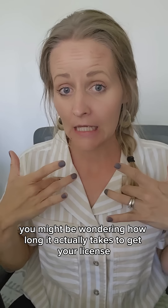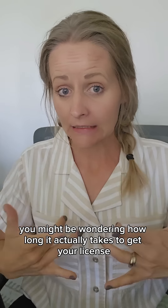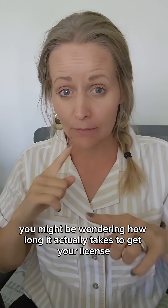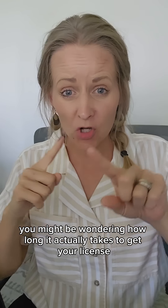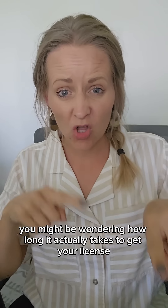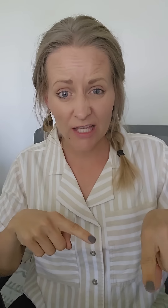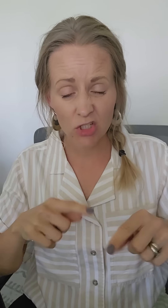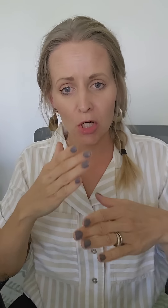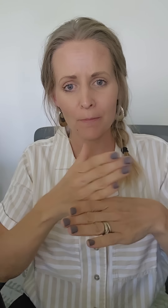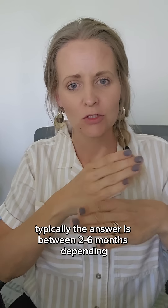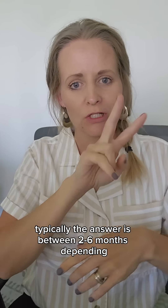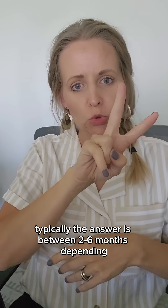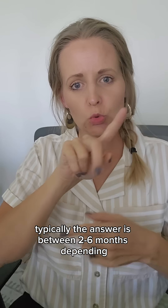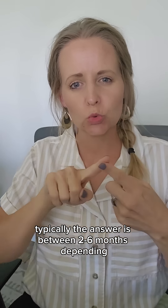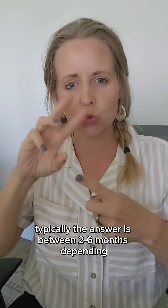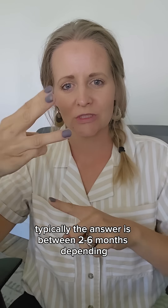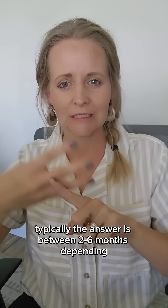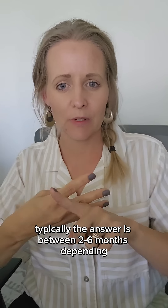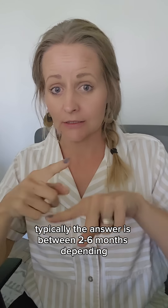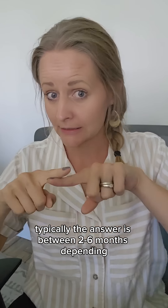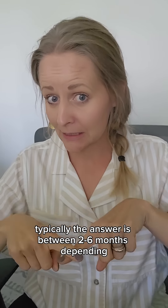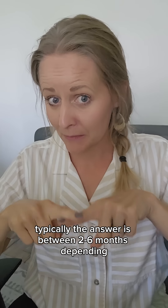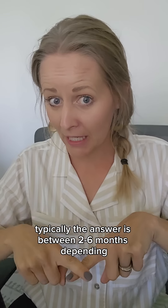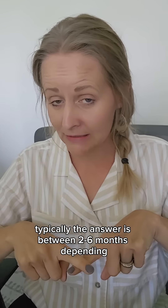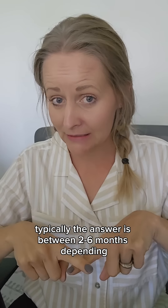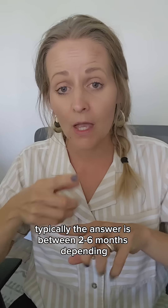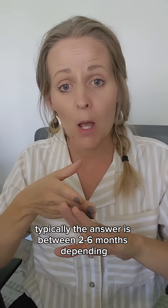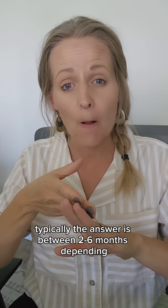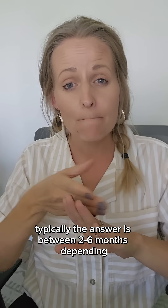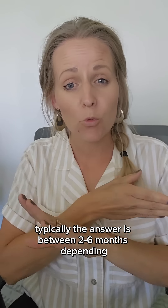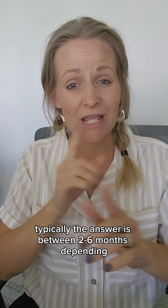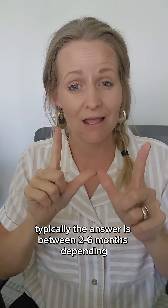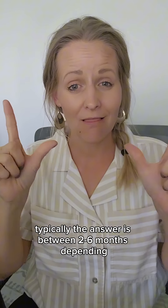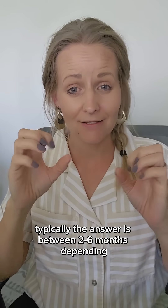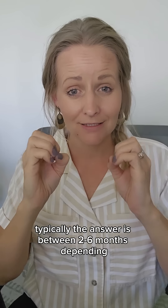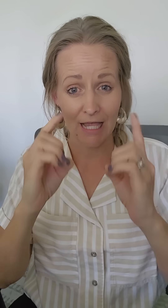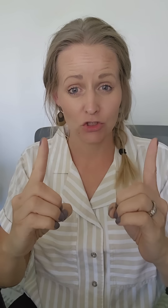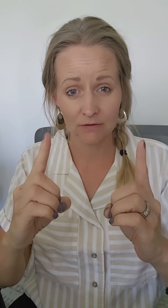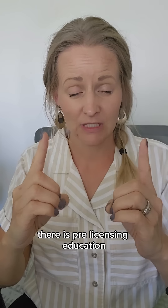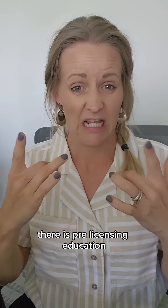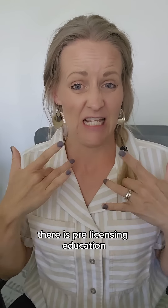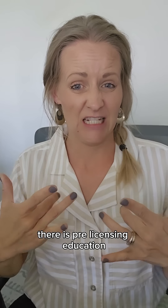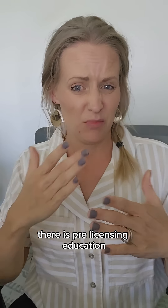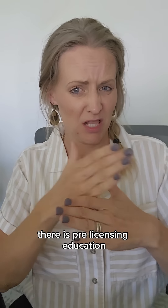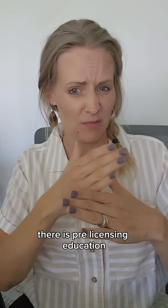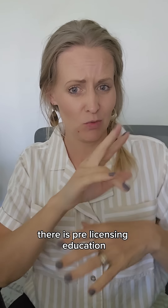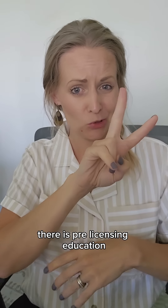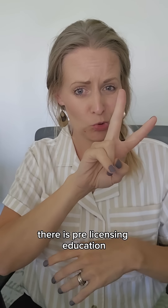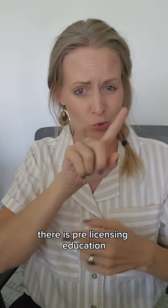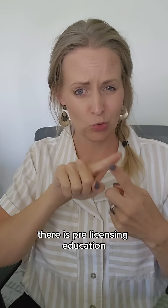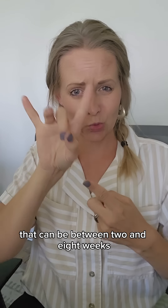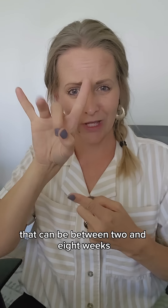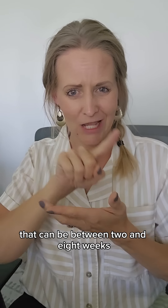license. Typically, the answer is between 2 to 6 months, depending. There is pre licensing education that can be